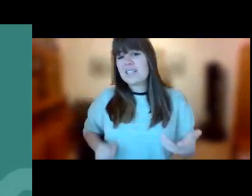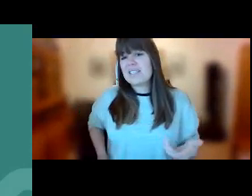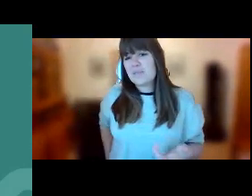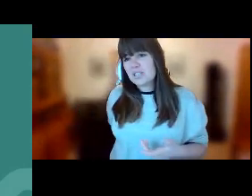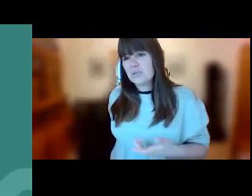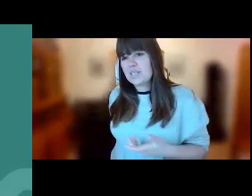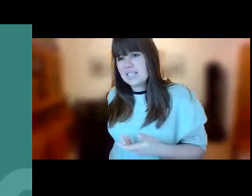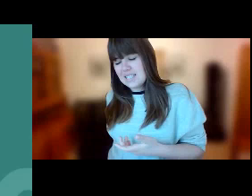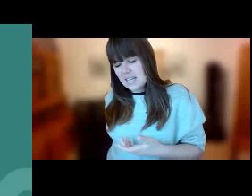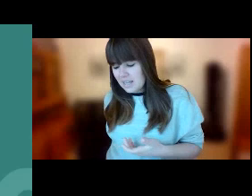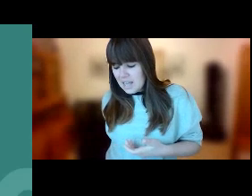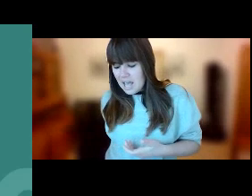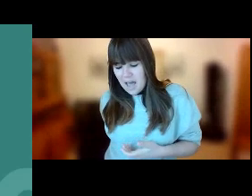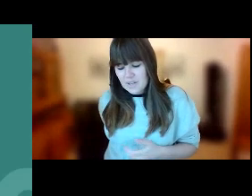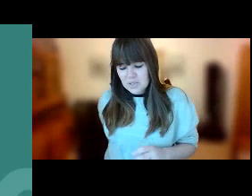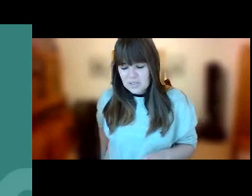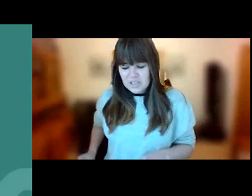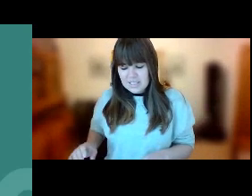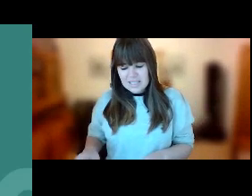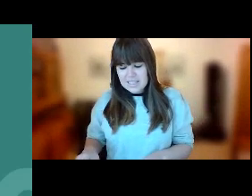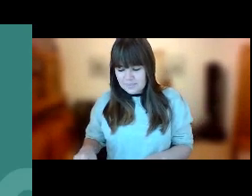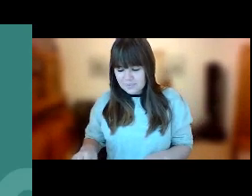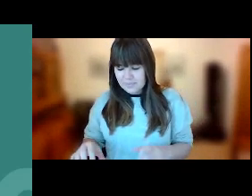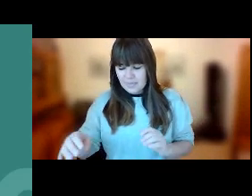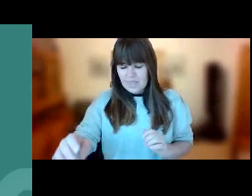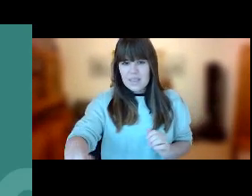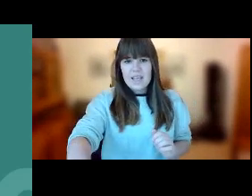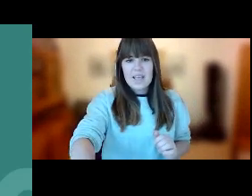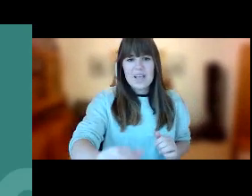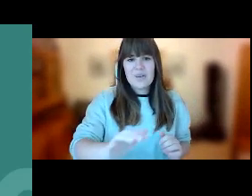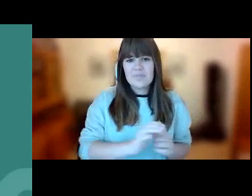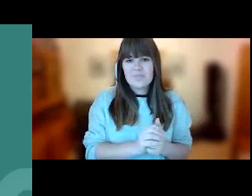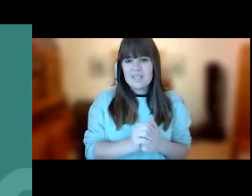their ability to make choices and to have those opportunities.